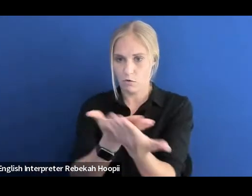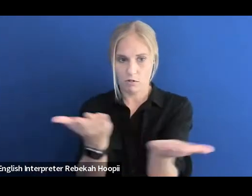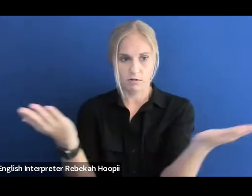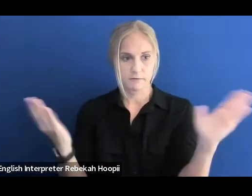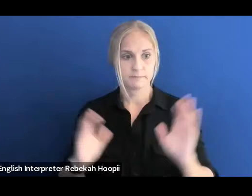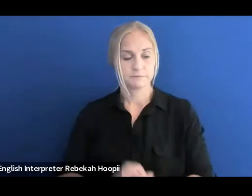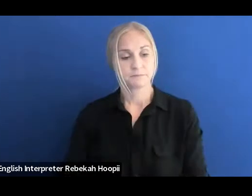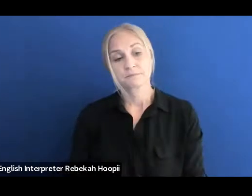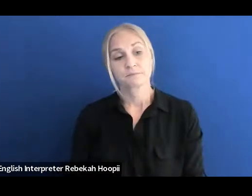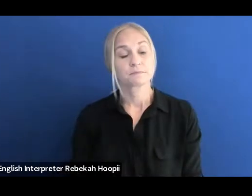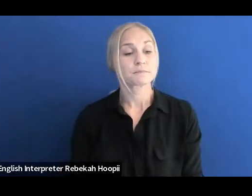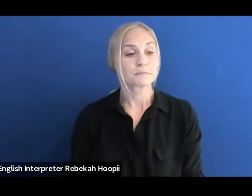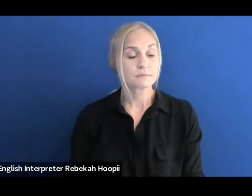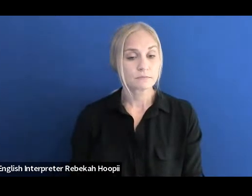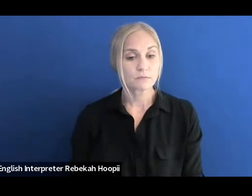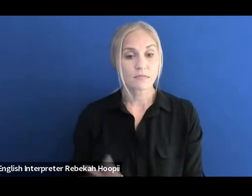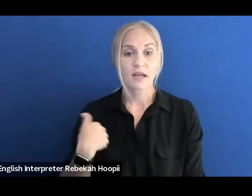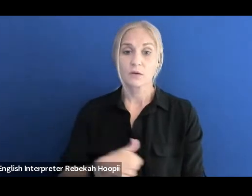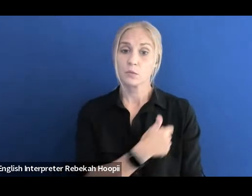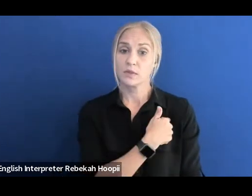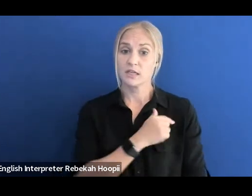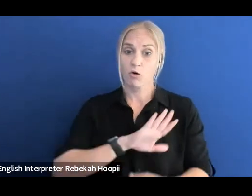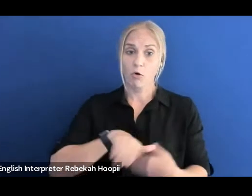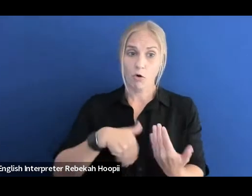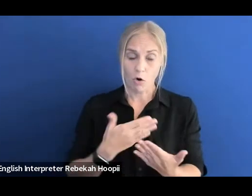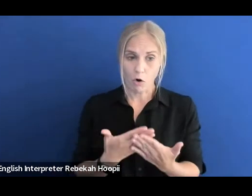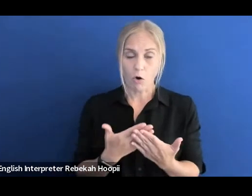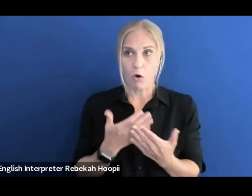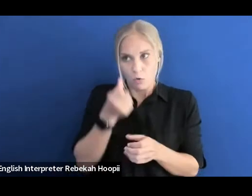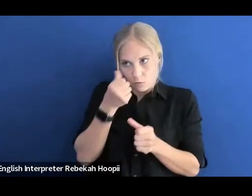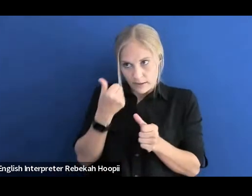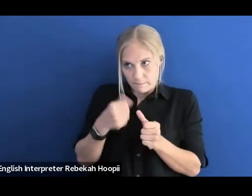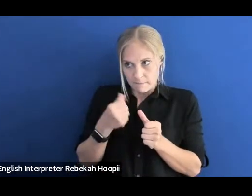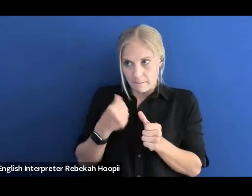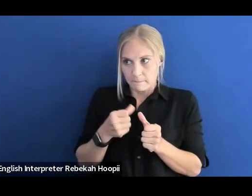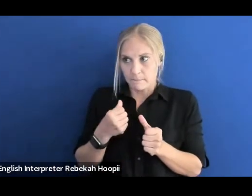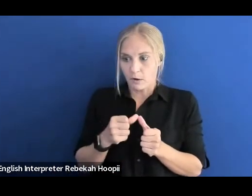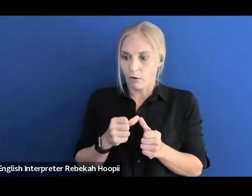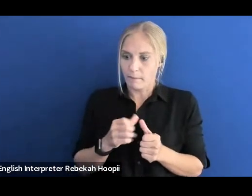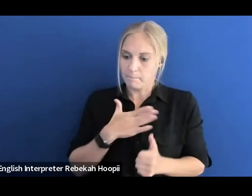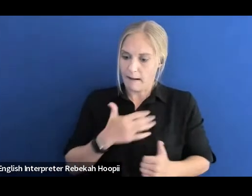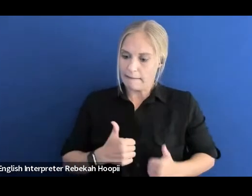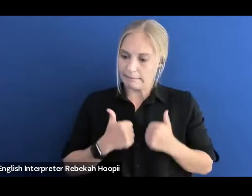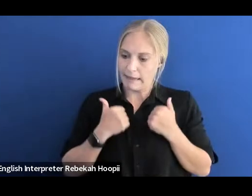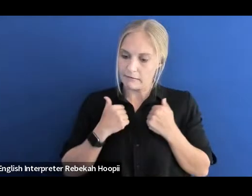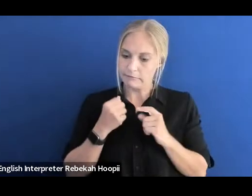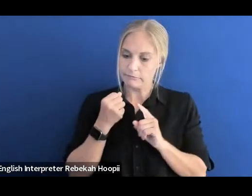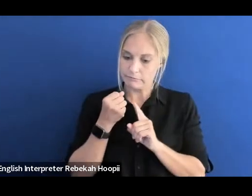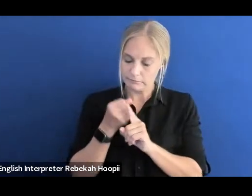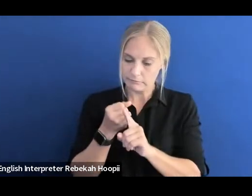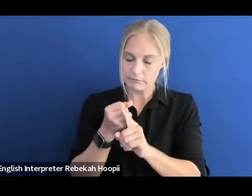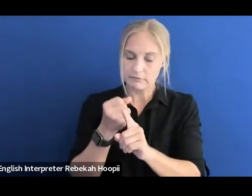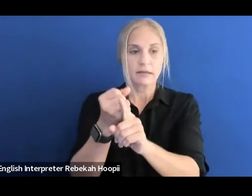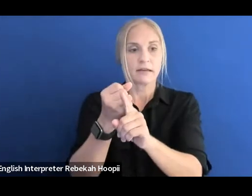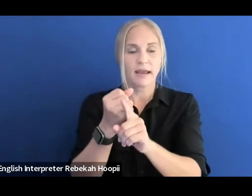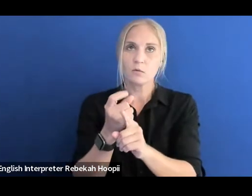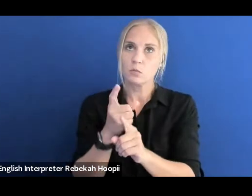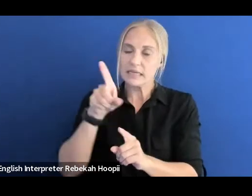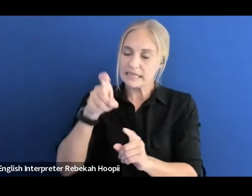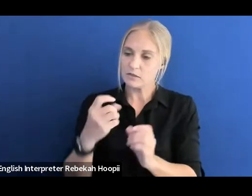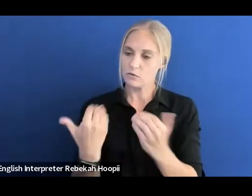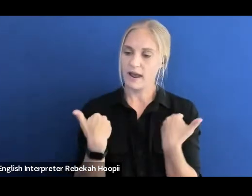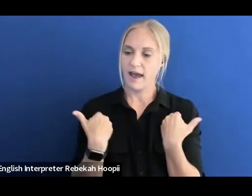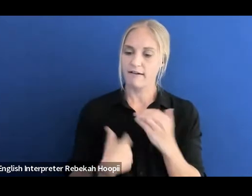And that we all walk in a way that we are mindful of what we do to keep harmony with